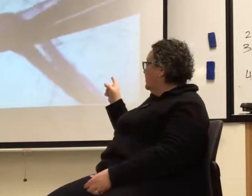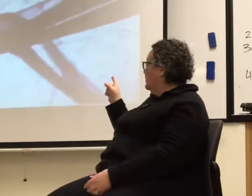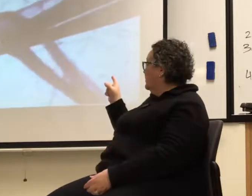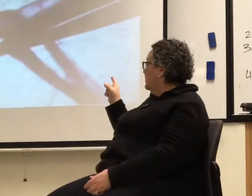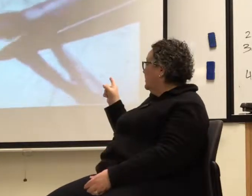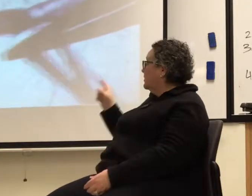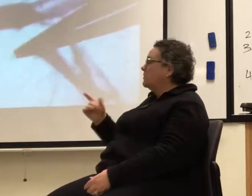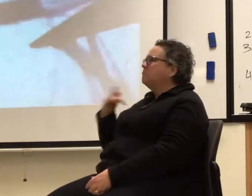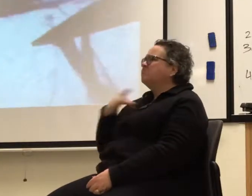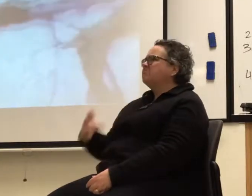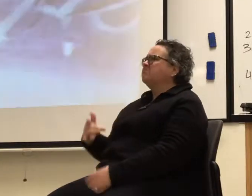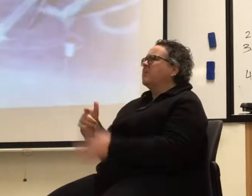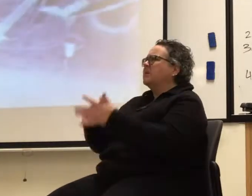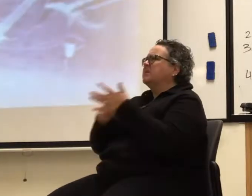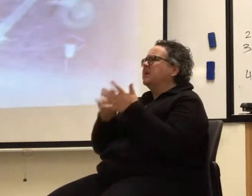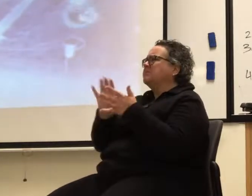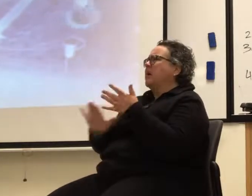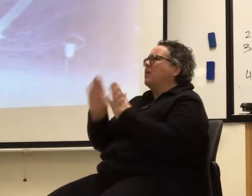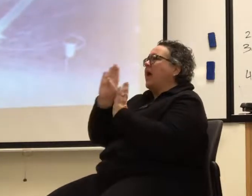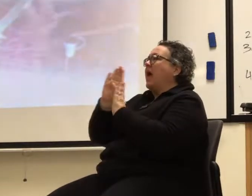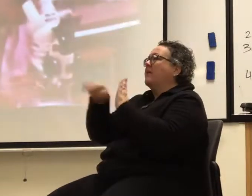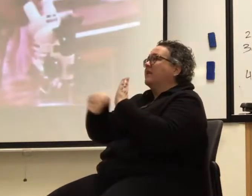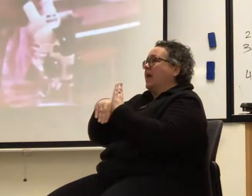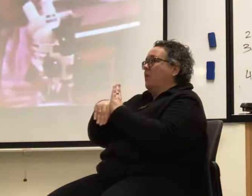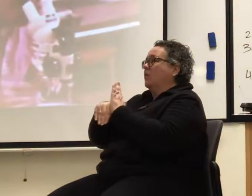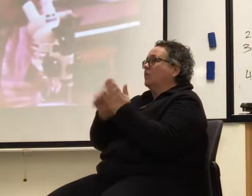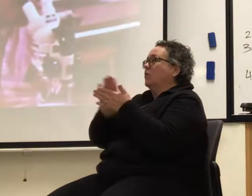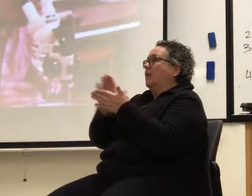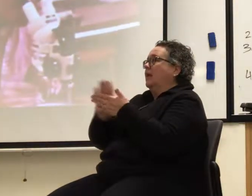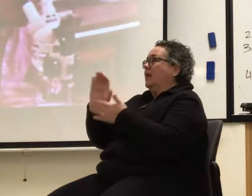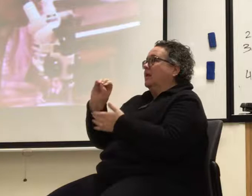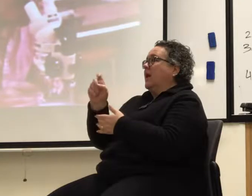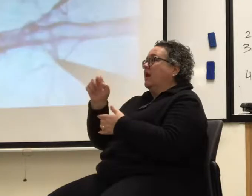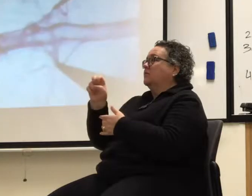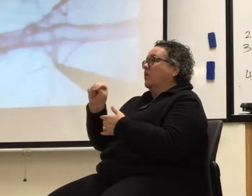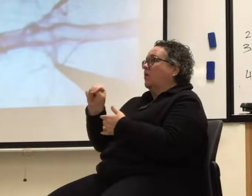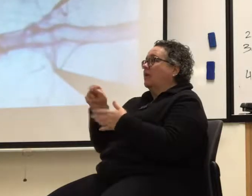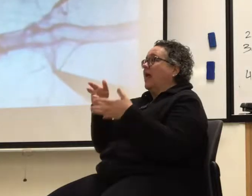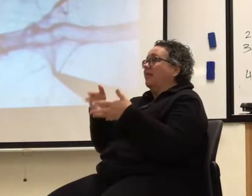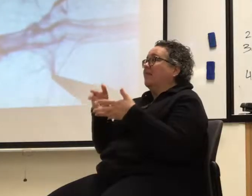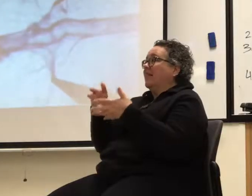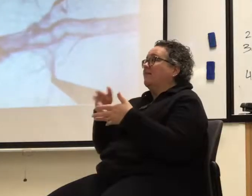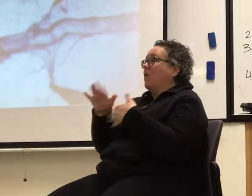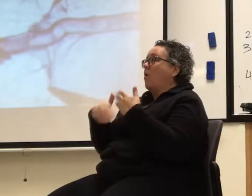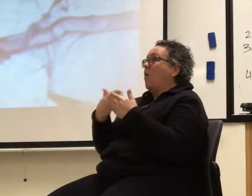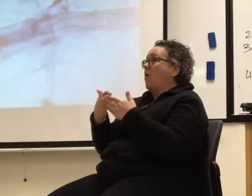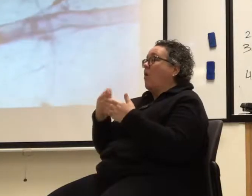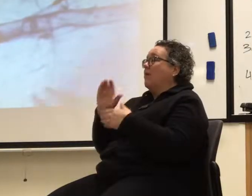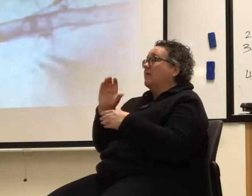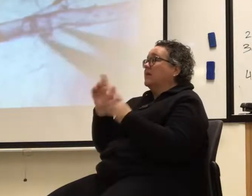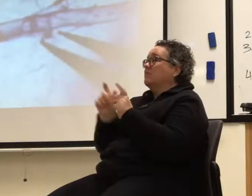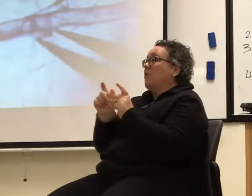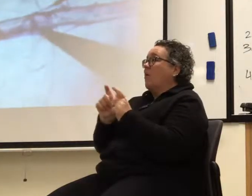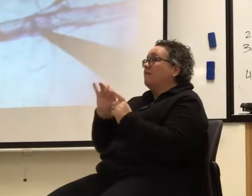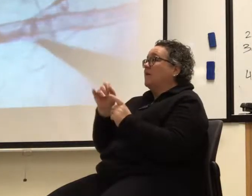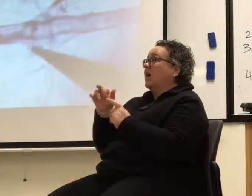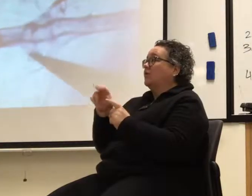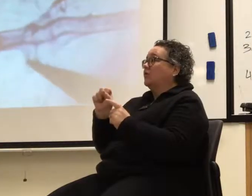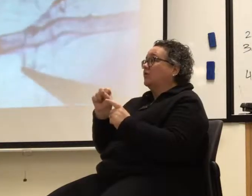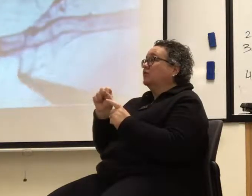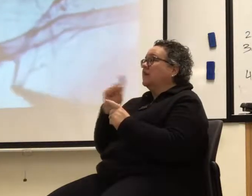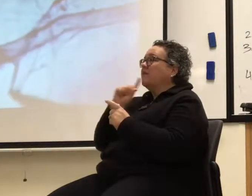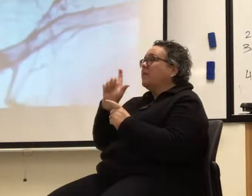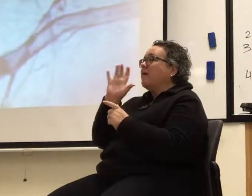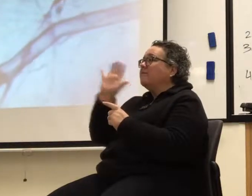It usually takes about half an hour to clean an axon and to leave it bare of all the small fibers, often over a distance of about